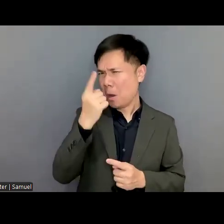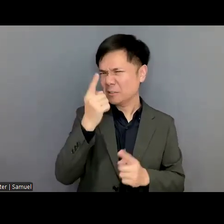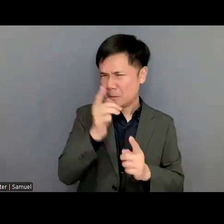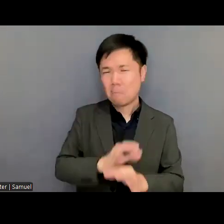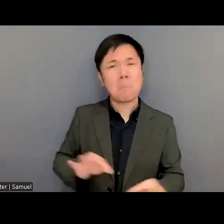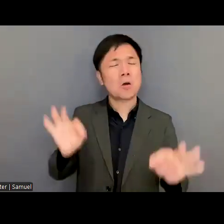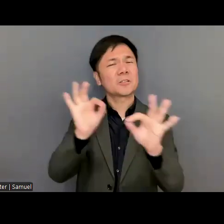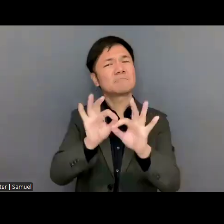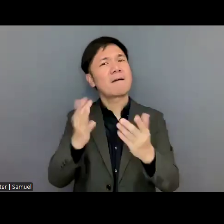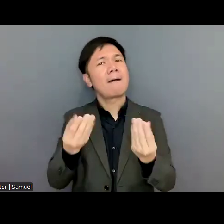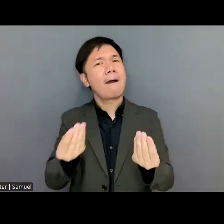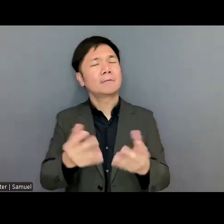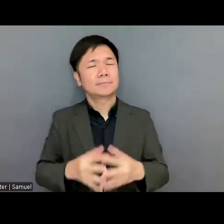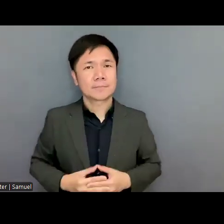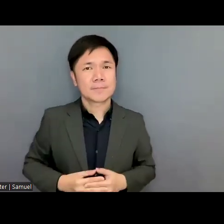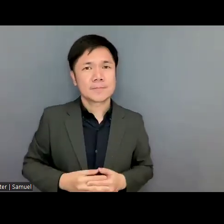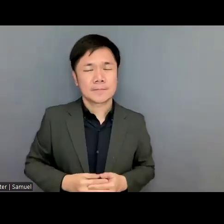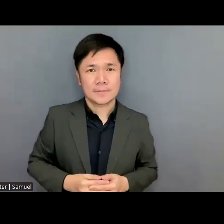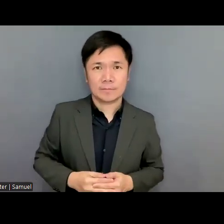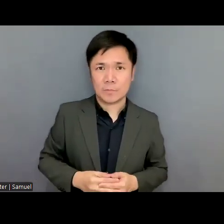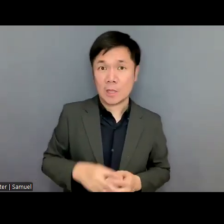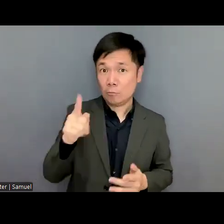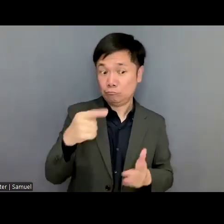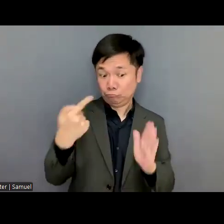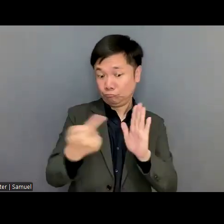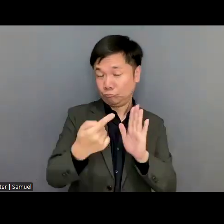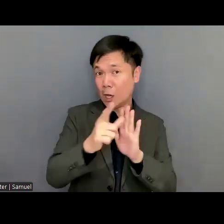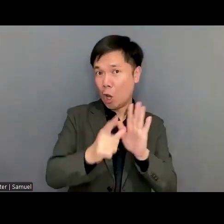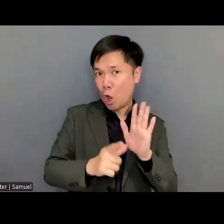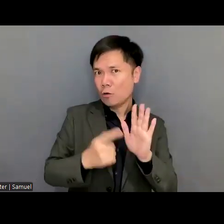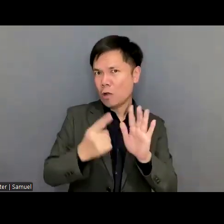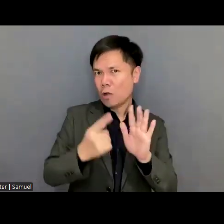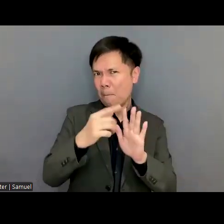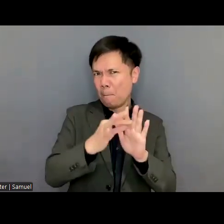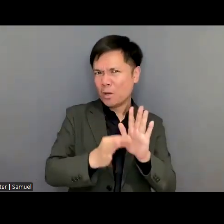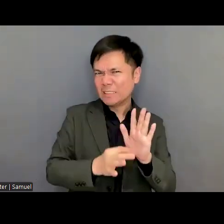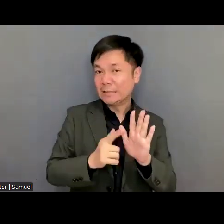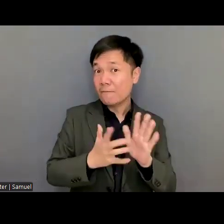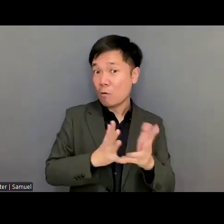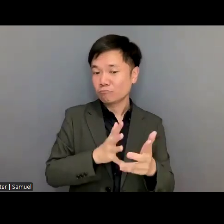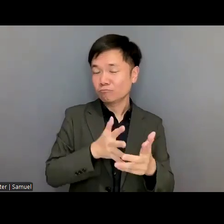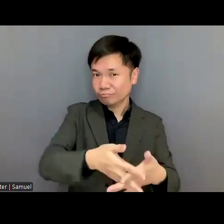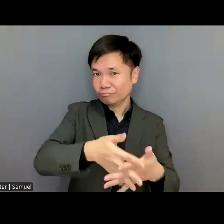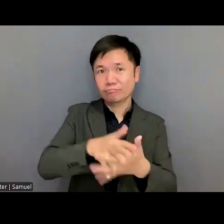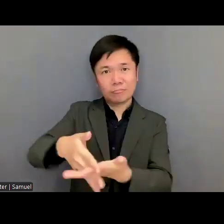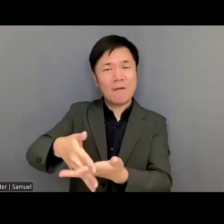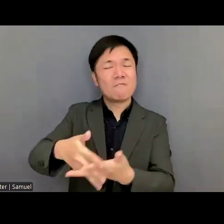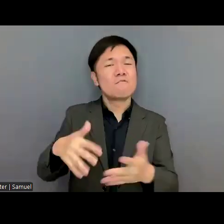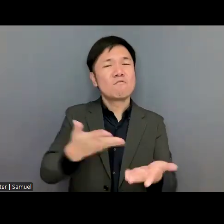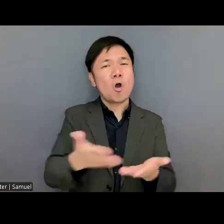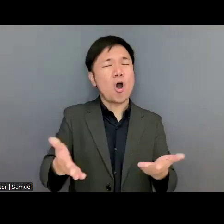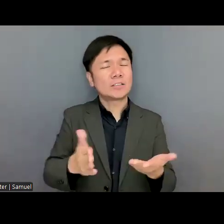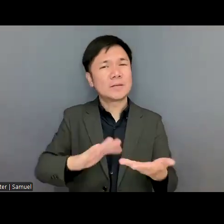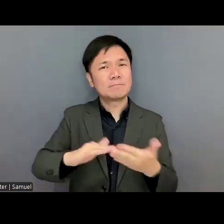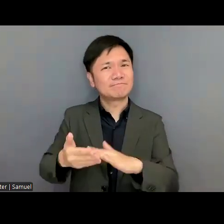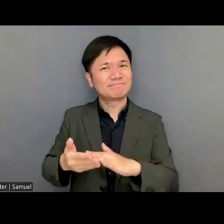point for implementing the laws and policies at the grassroots level or at the national level. So that could be one